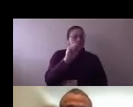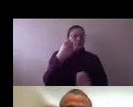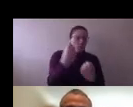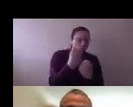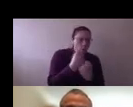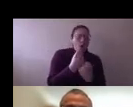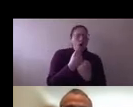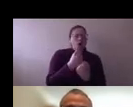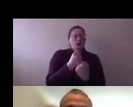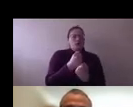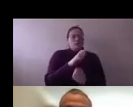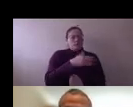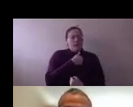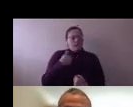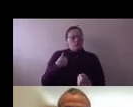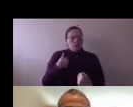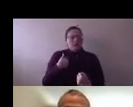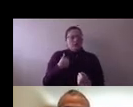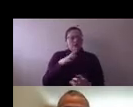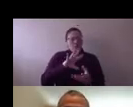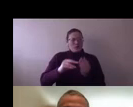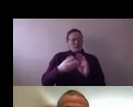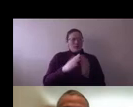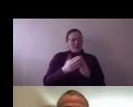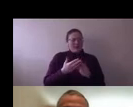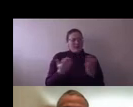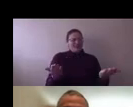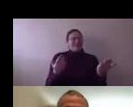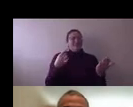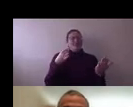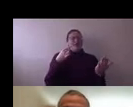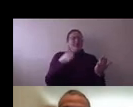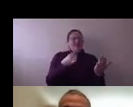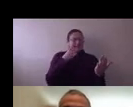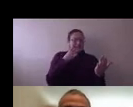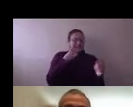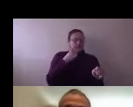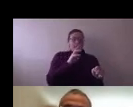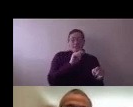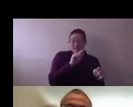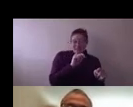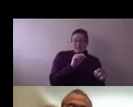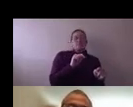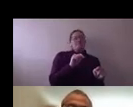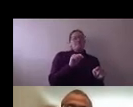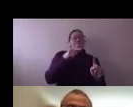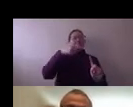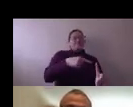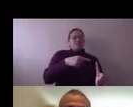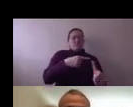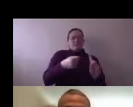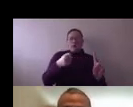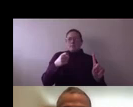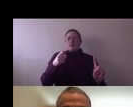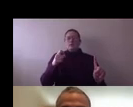members of their communities. So in this regard, I think MIT has been singled out by Asian American